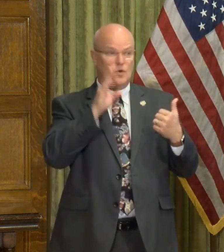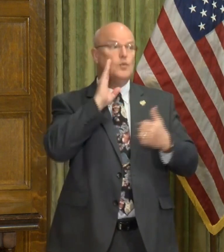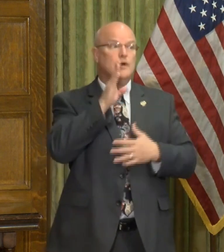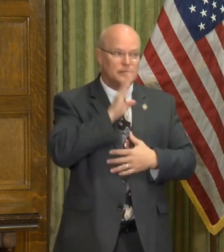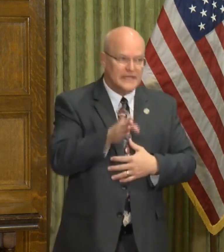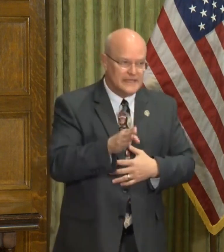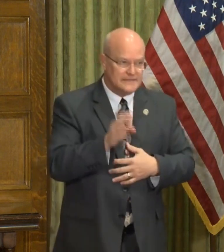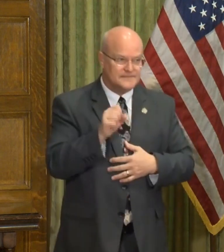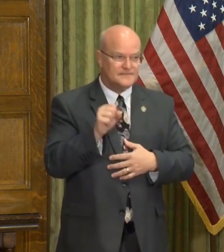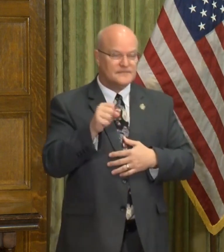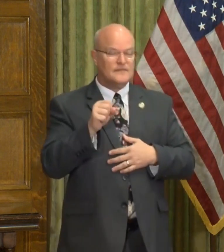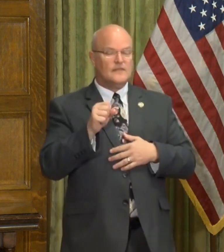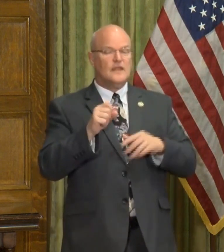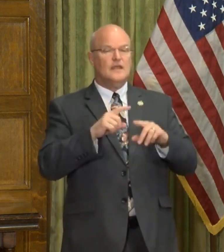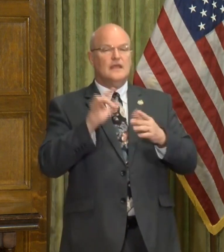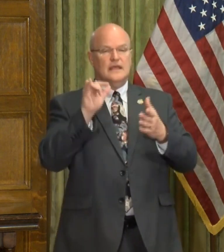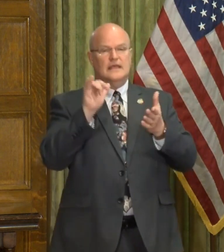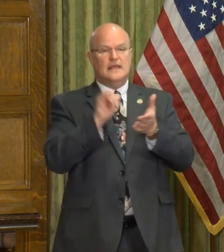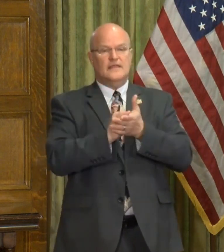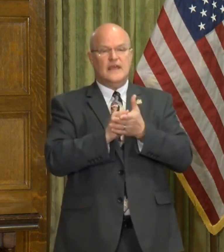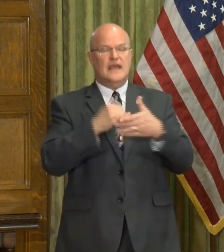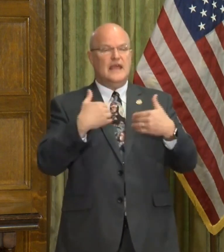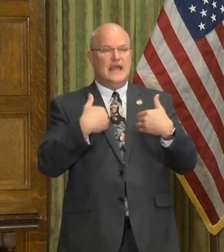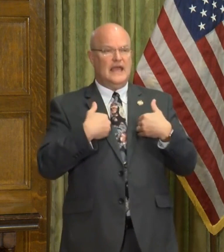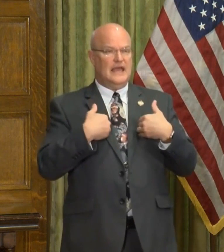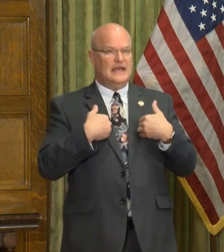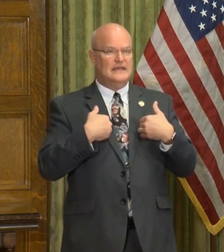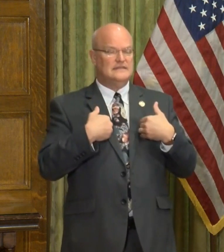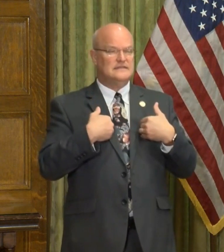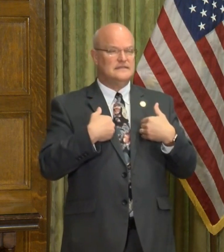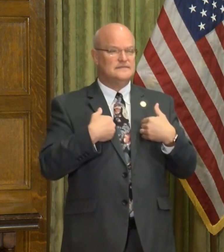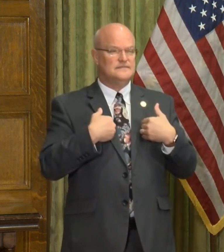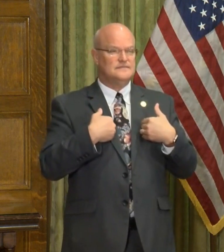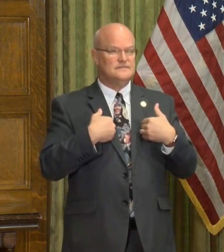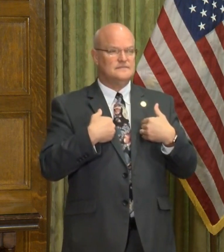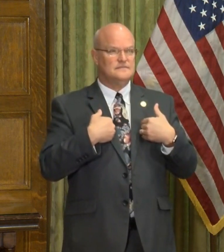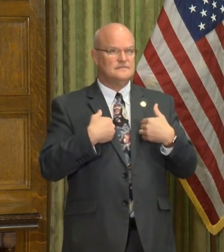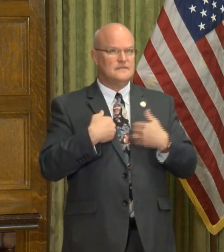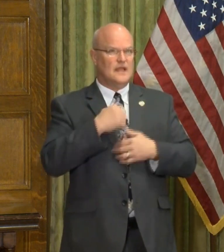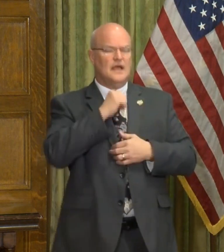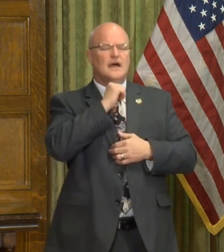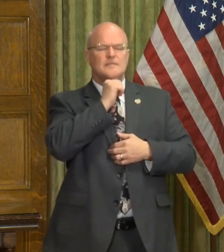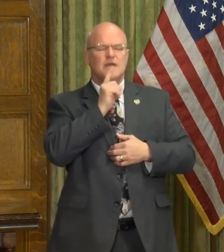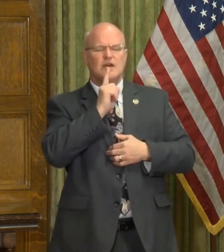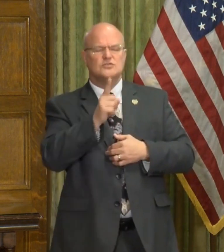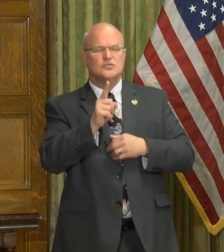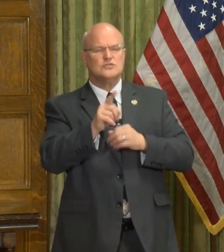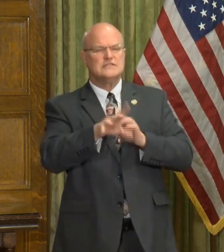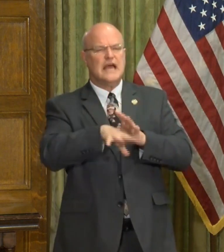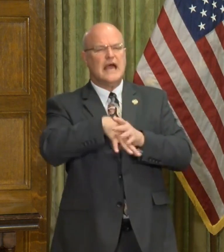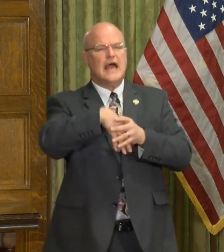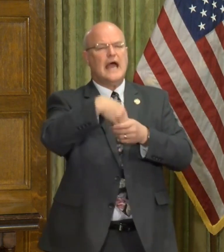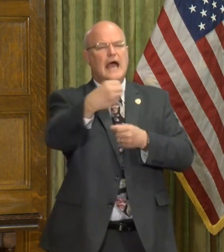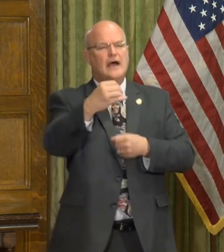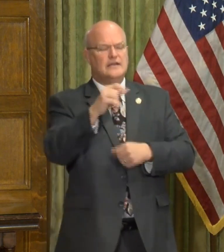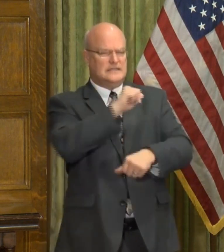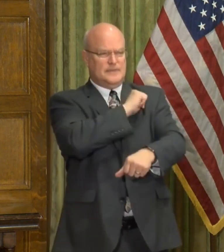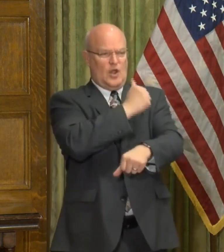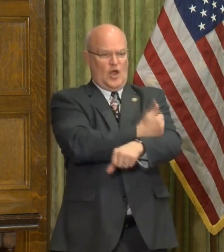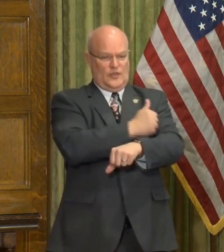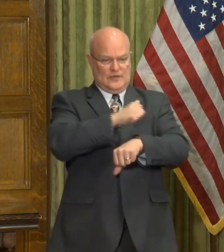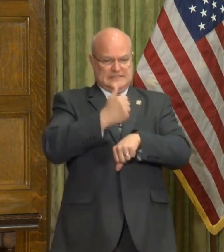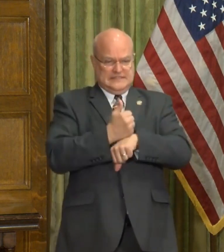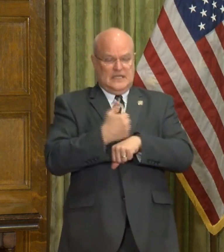I'm sure it will be. That has not all, I'm not sure it's gone out the door yet. It's